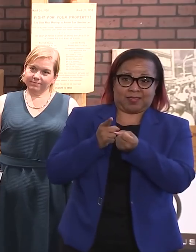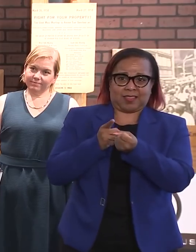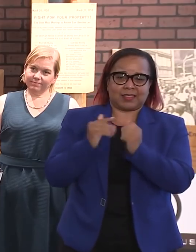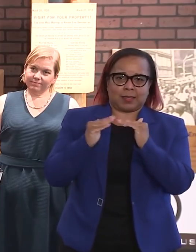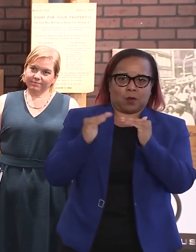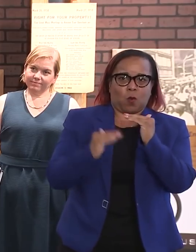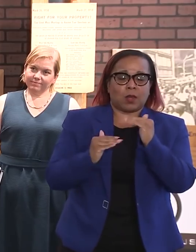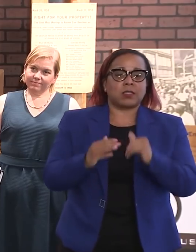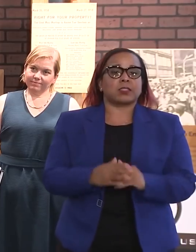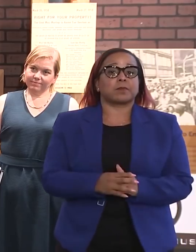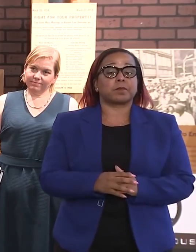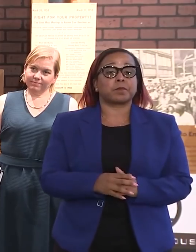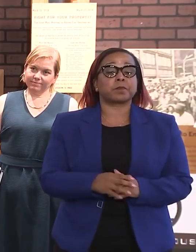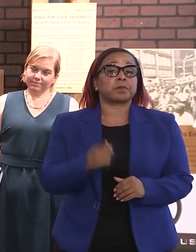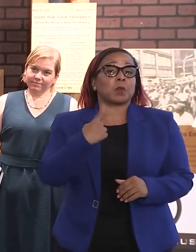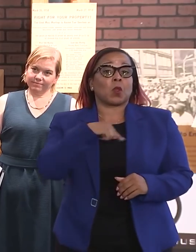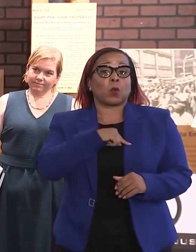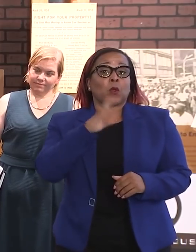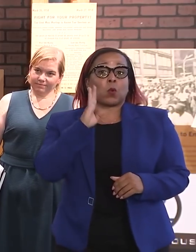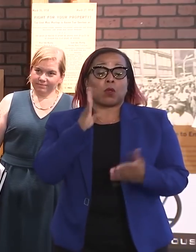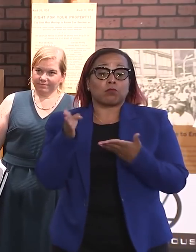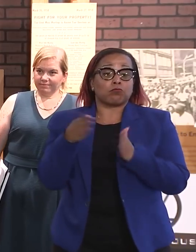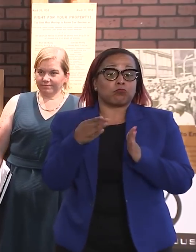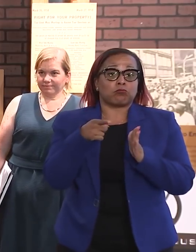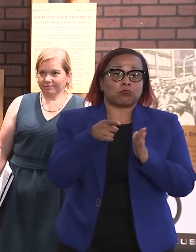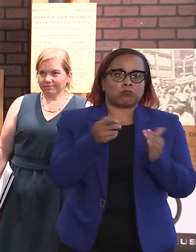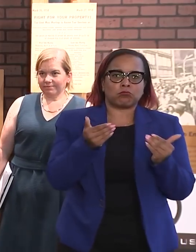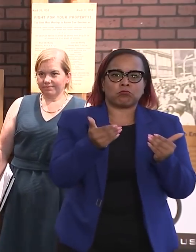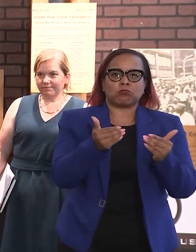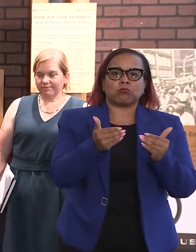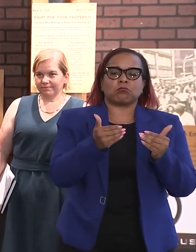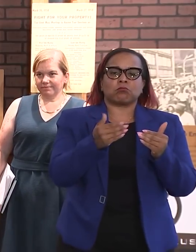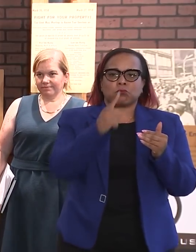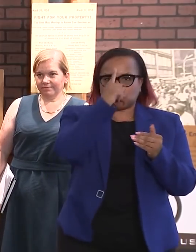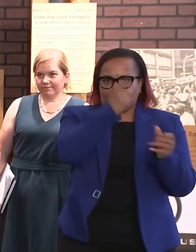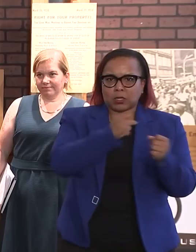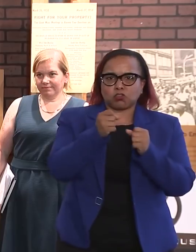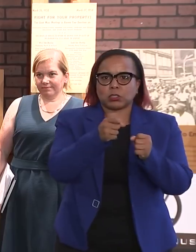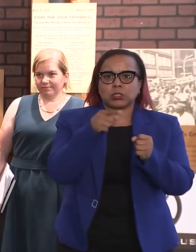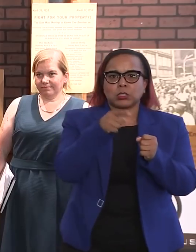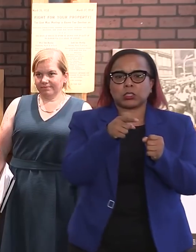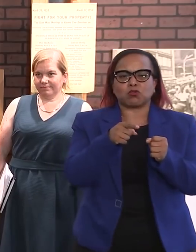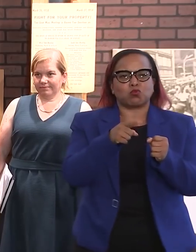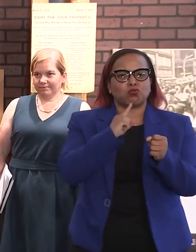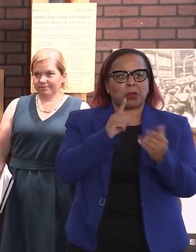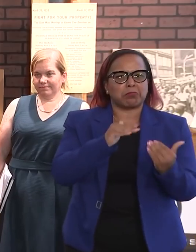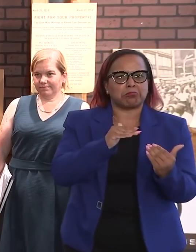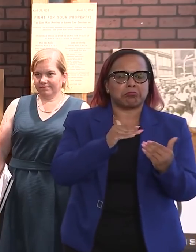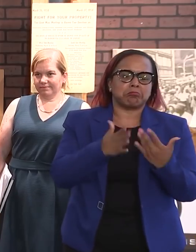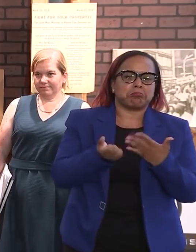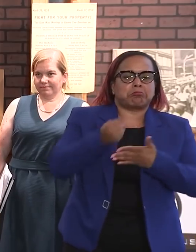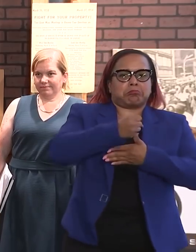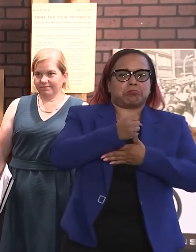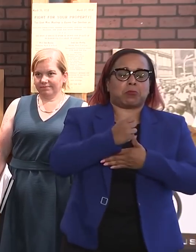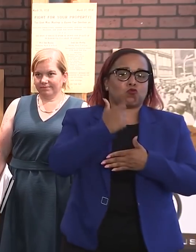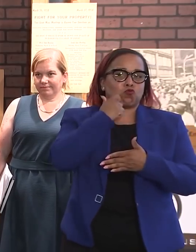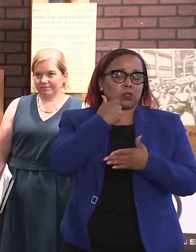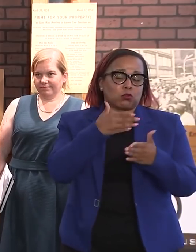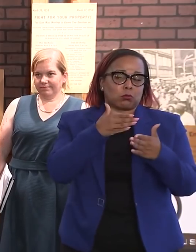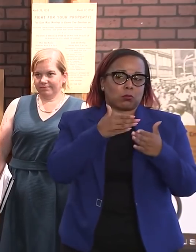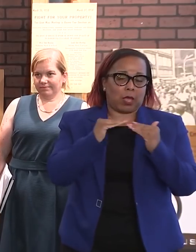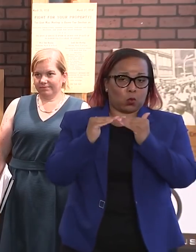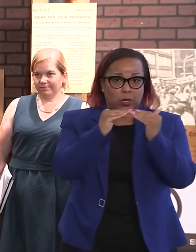inequalities. We're going to advance strategies to operationalize racial equity. This means building our